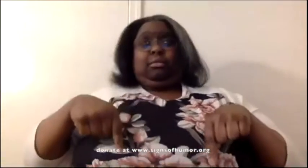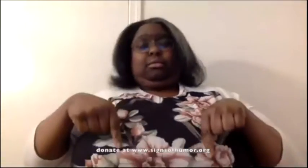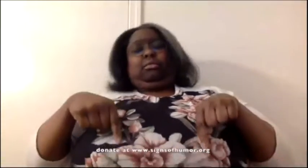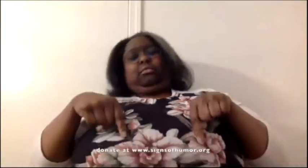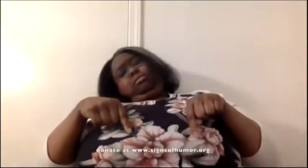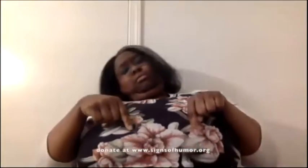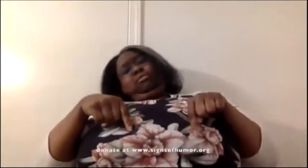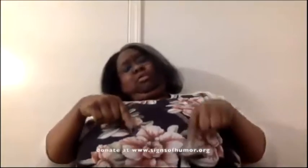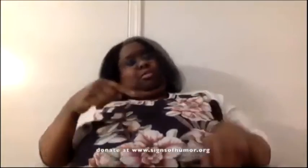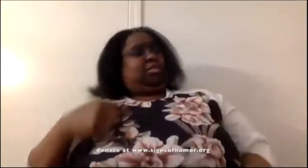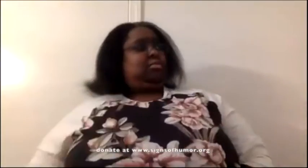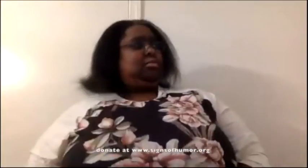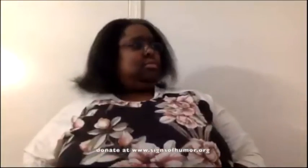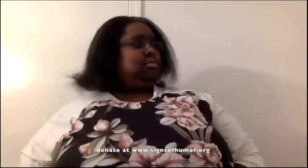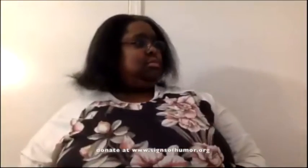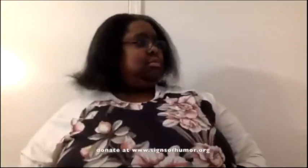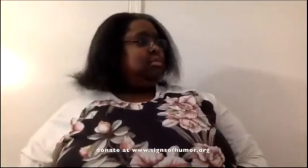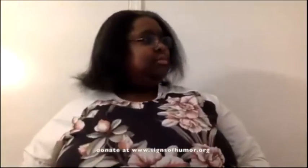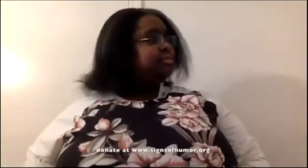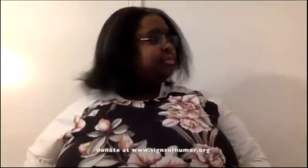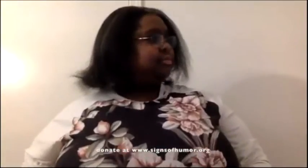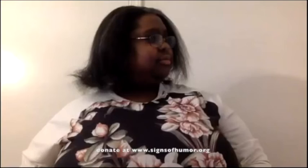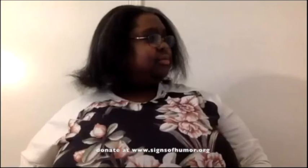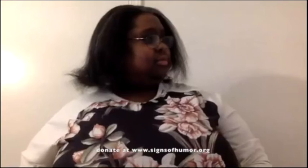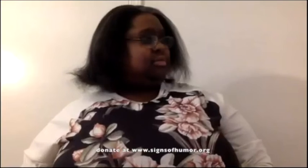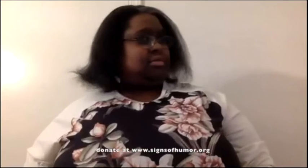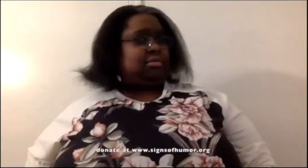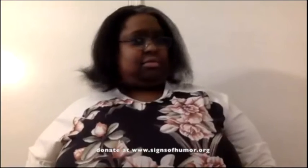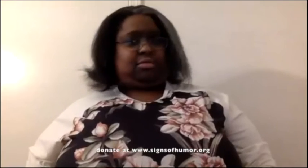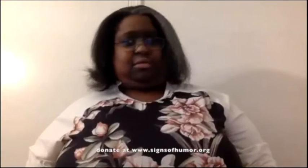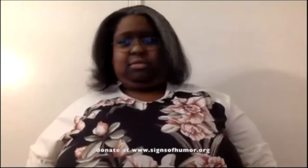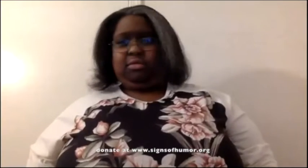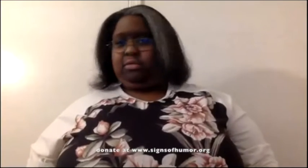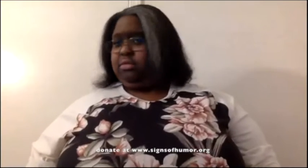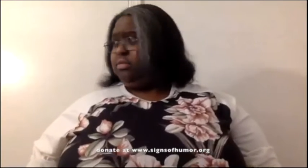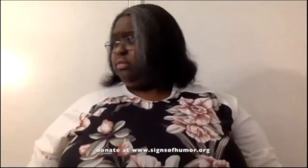person, putting the hands on, laid out. Oh, no.